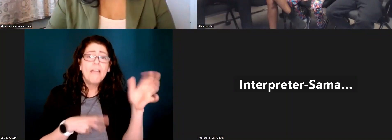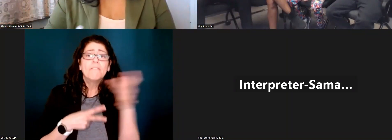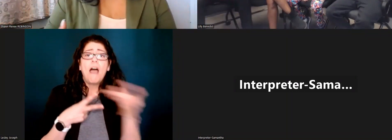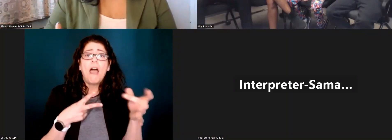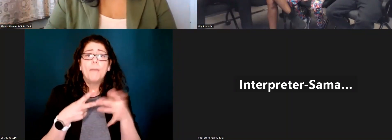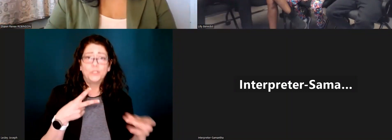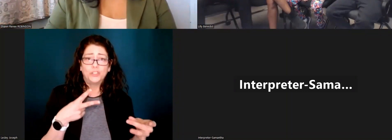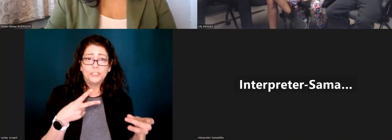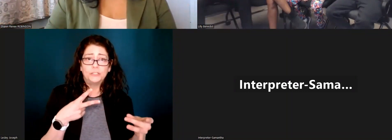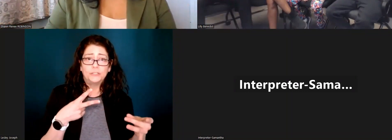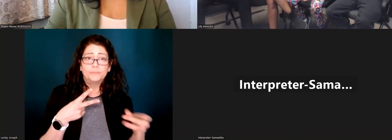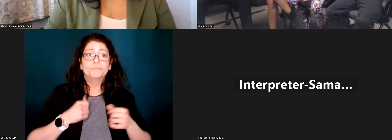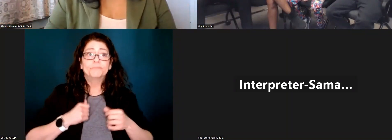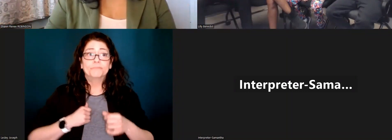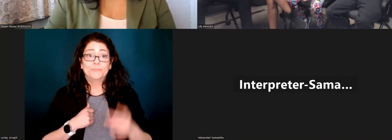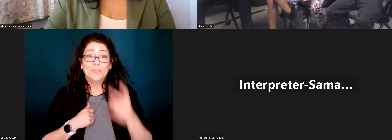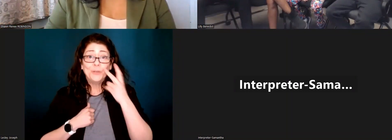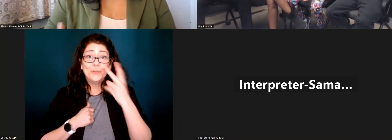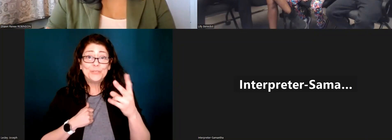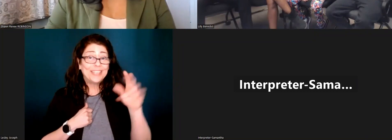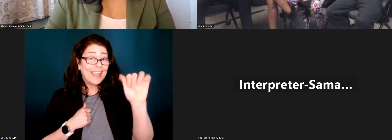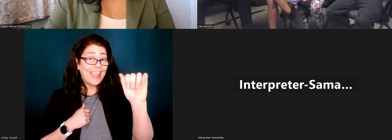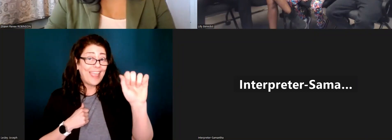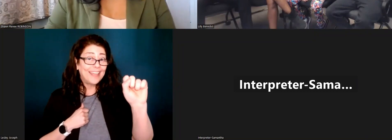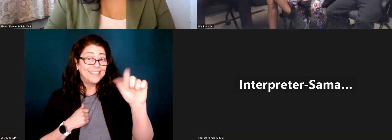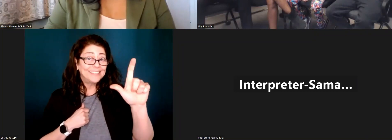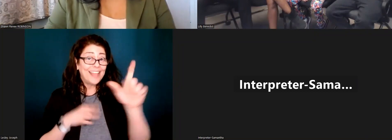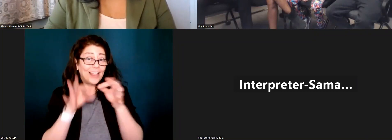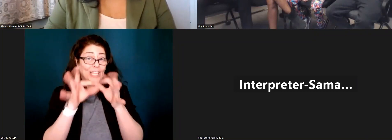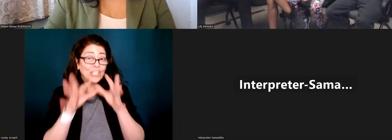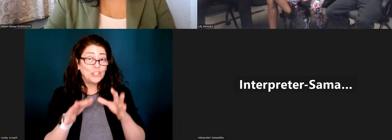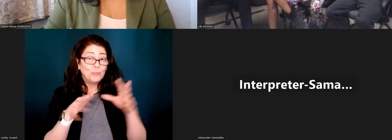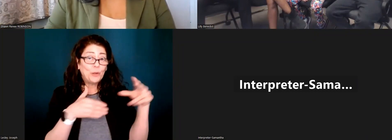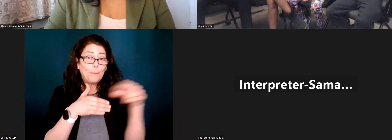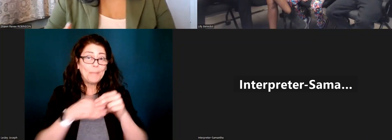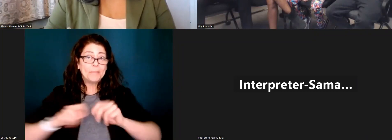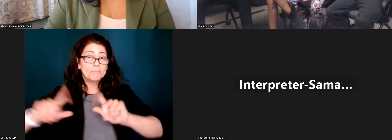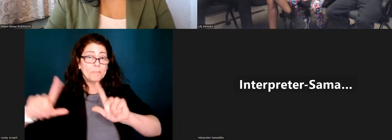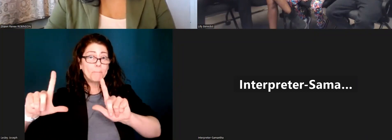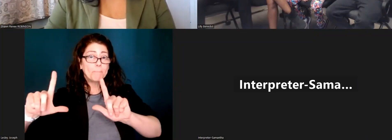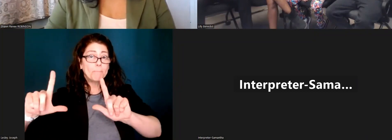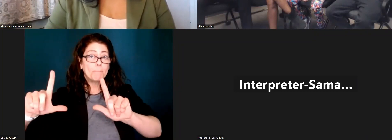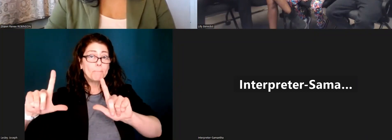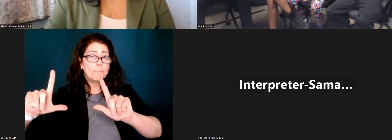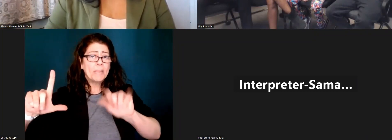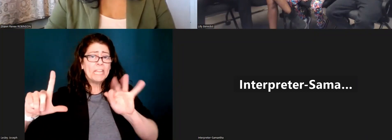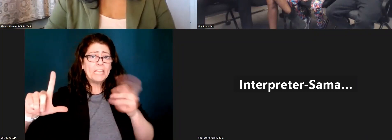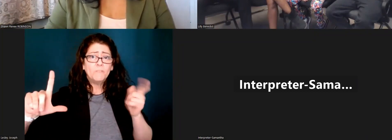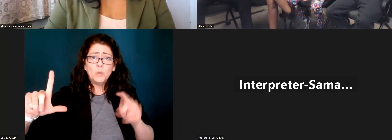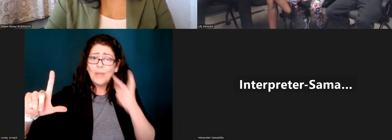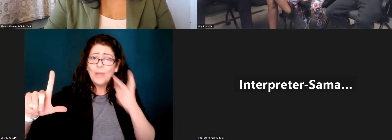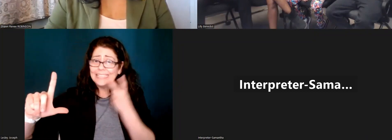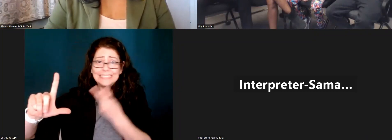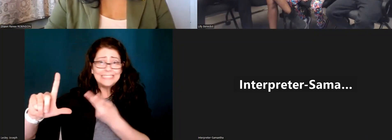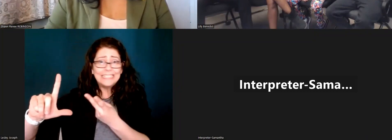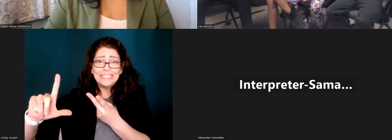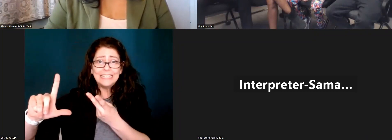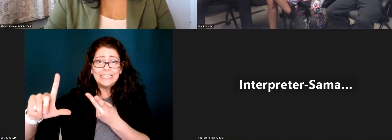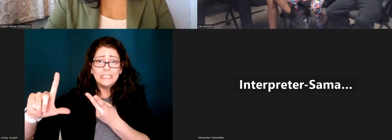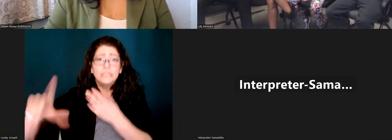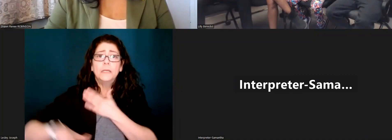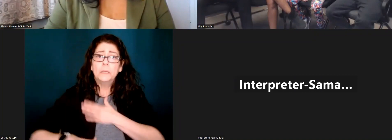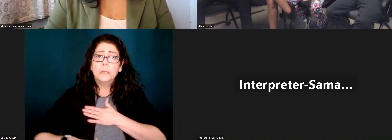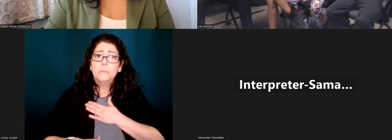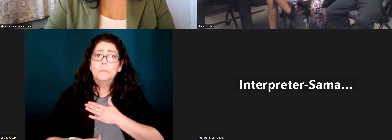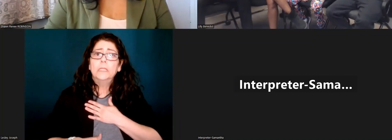see, we have an ASL interpreter pinned to the screen. If you cannot see the interpreter, please notify our